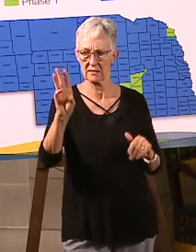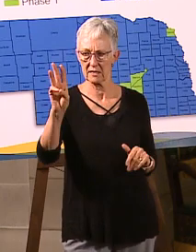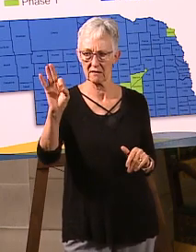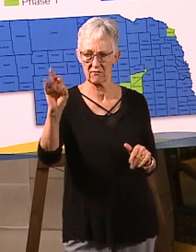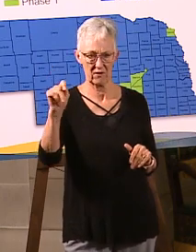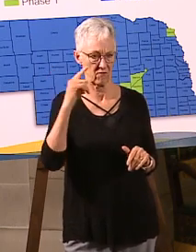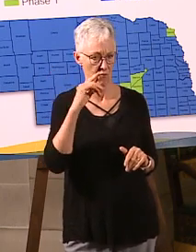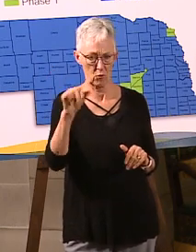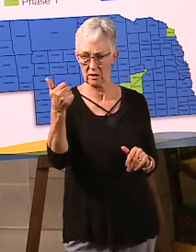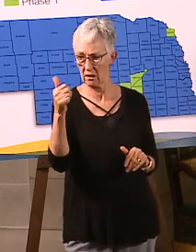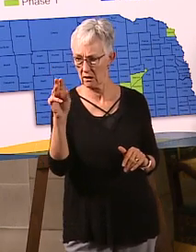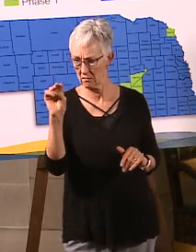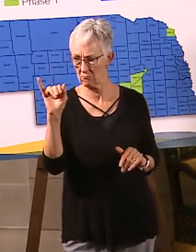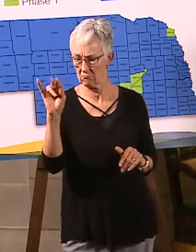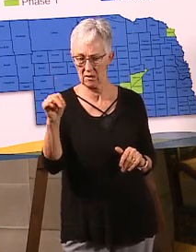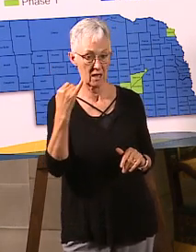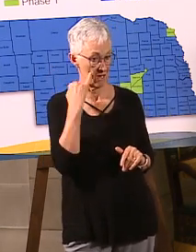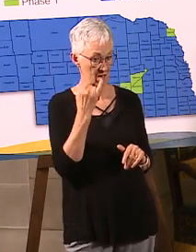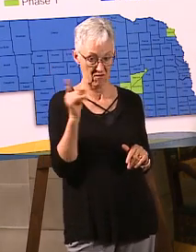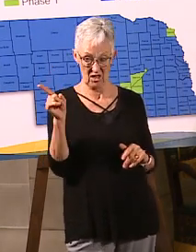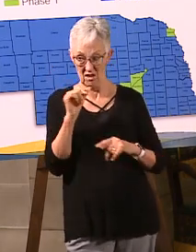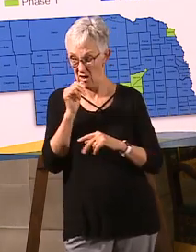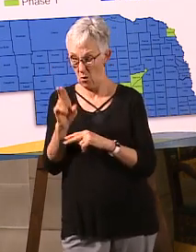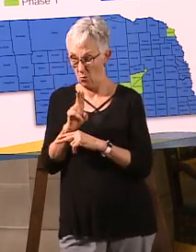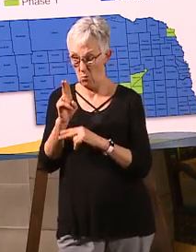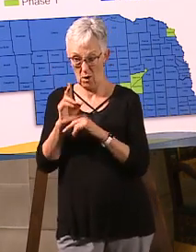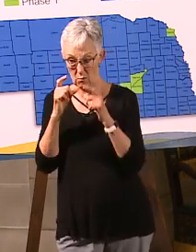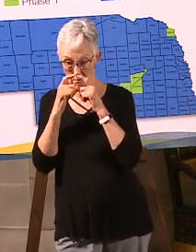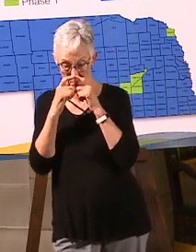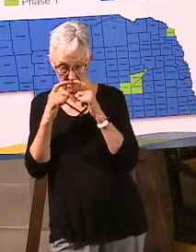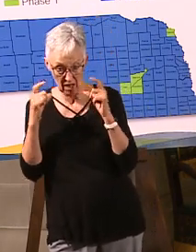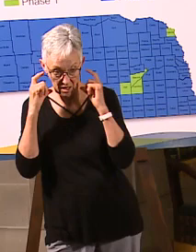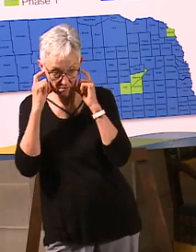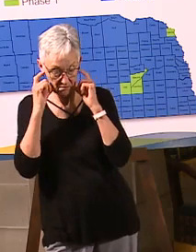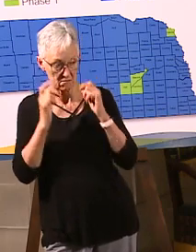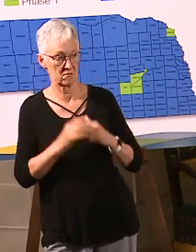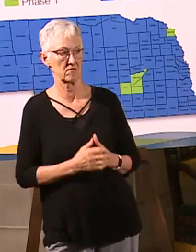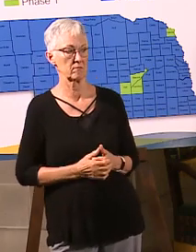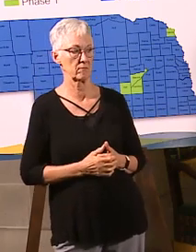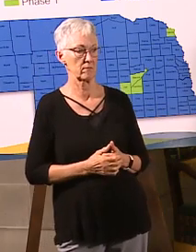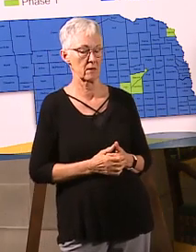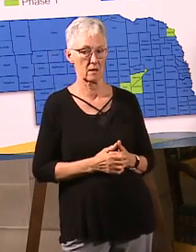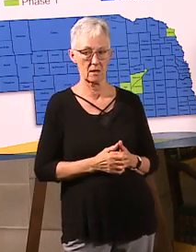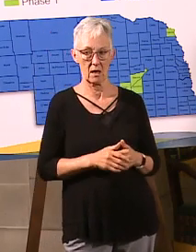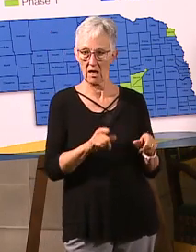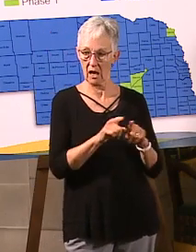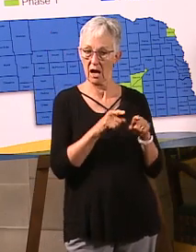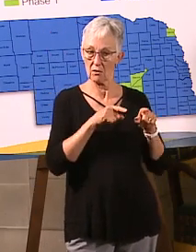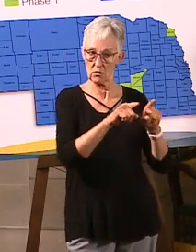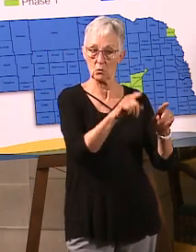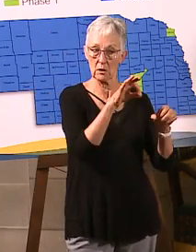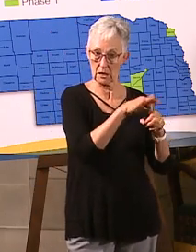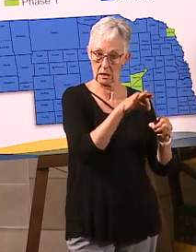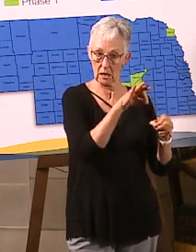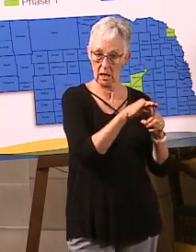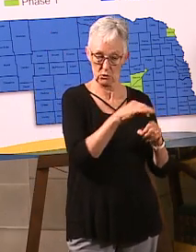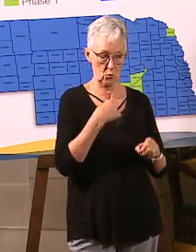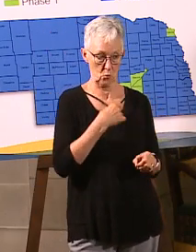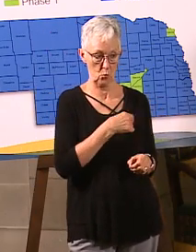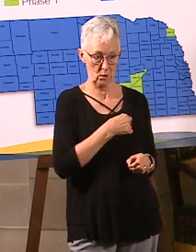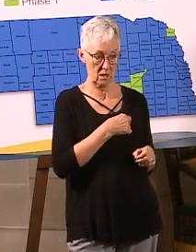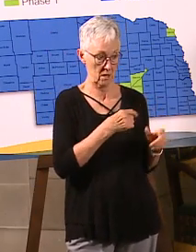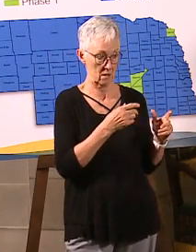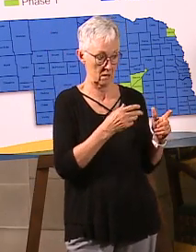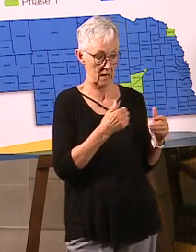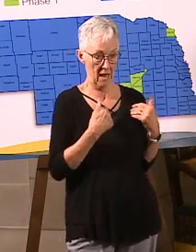if they're not wearing a mask, of course, they're more likely to spread it. If they're, like one of the things we did during the election, right, we gave everybody a pen if you showed up at the polls. We had all of our